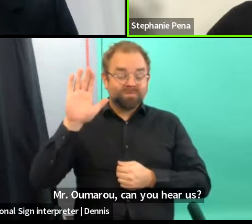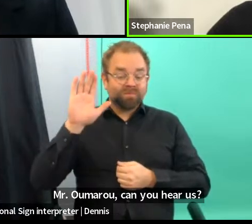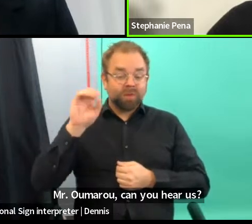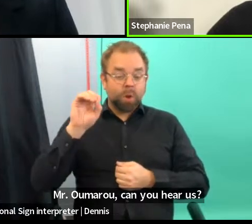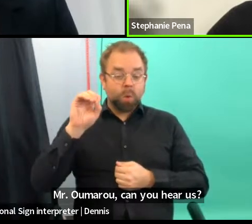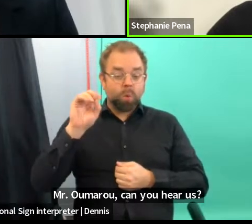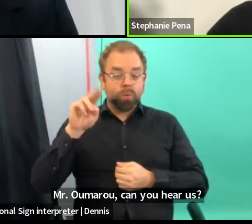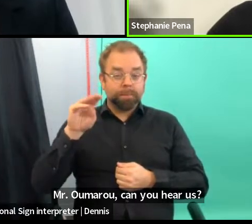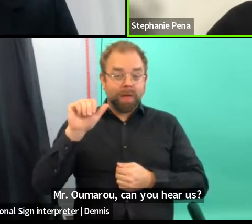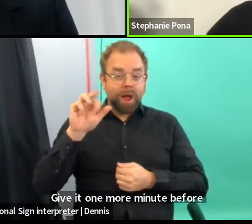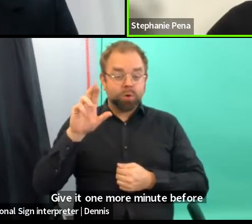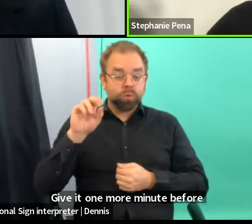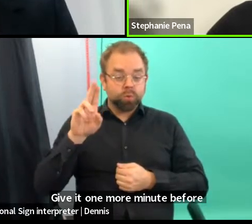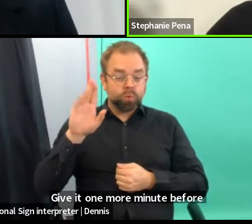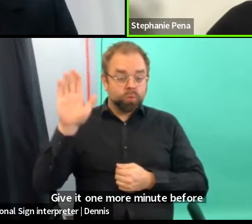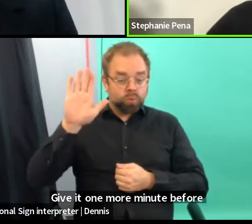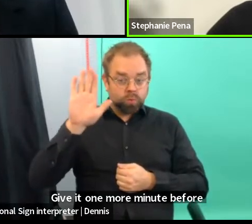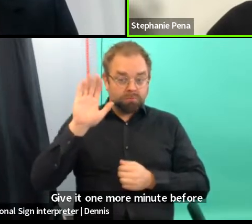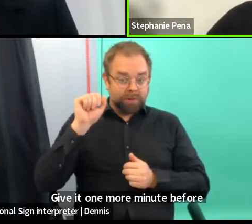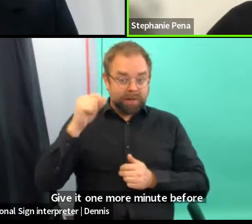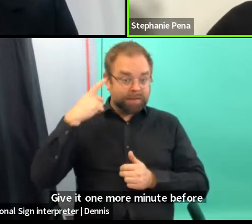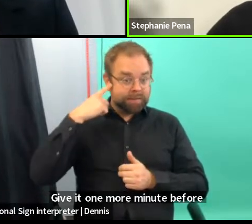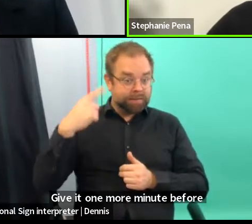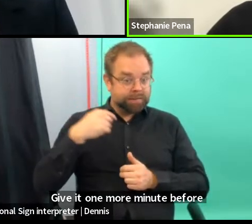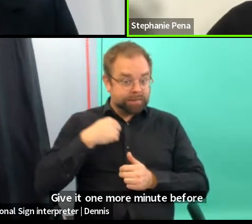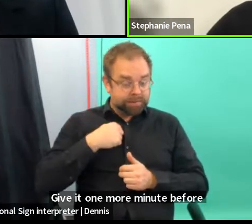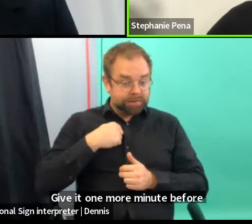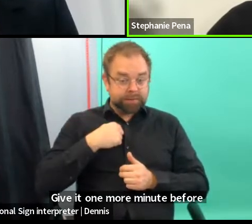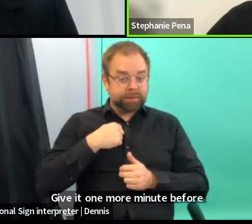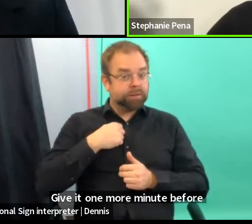before we have to hop over to the Q&A.